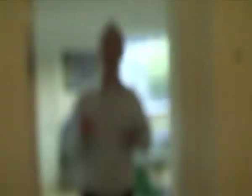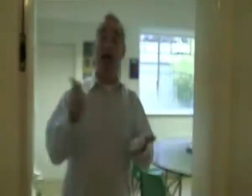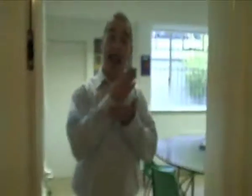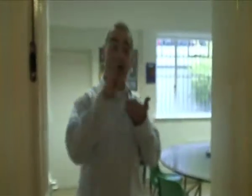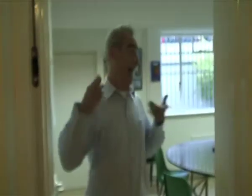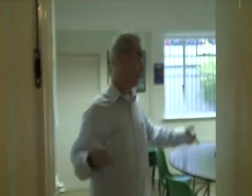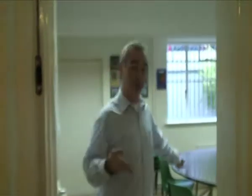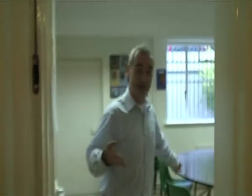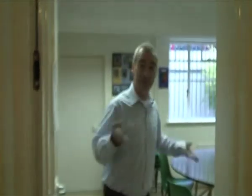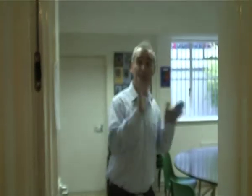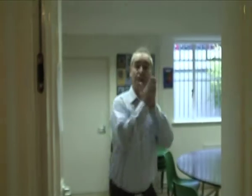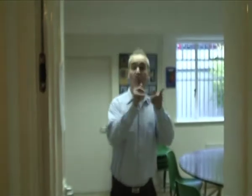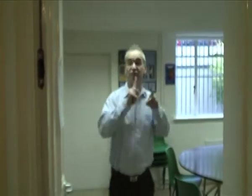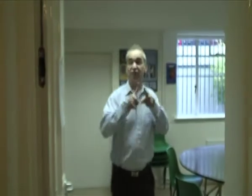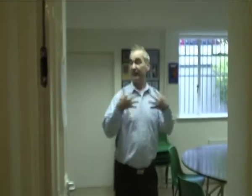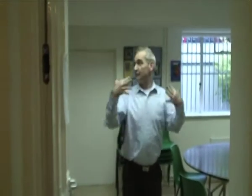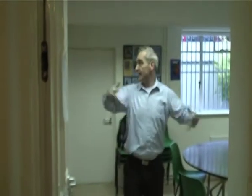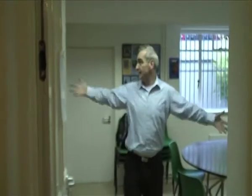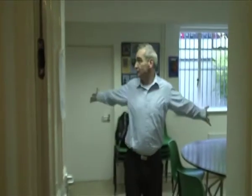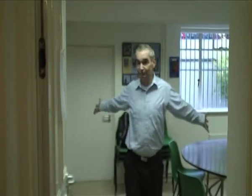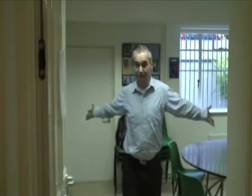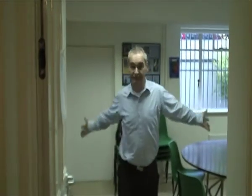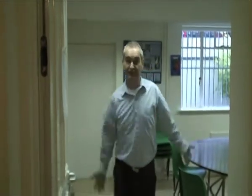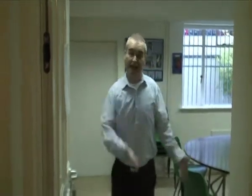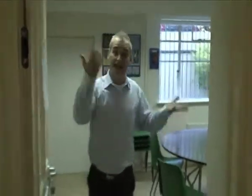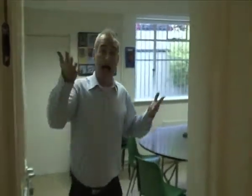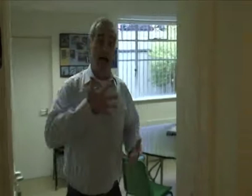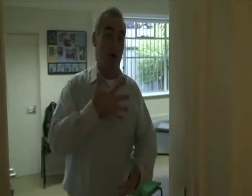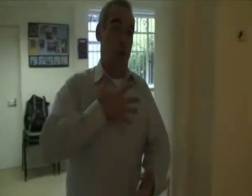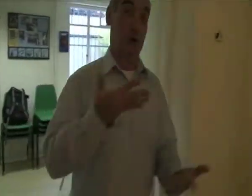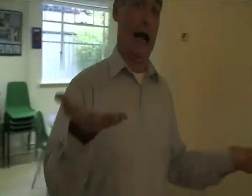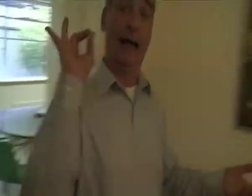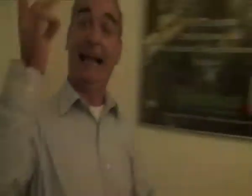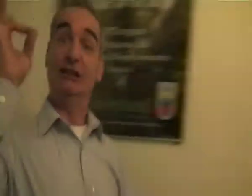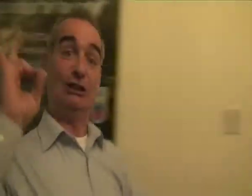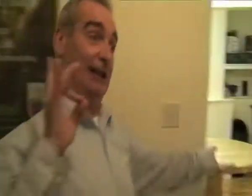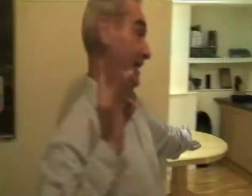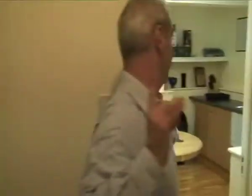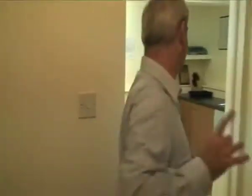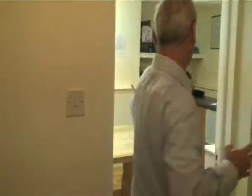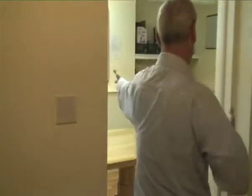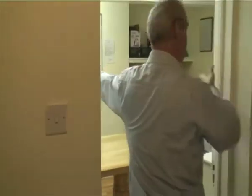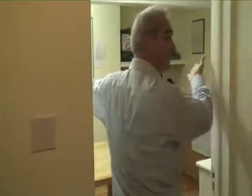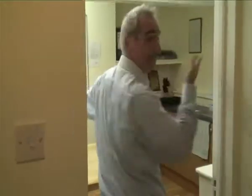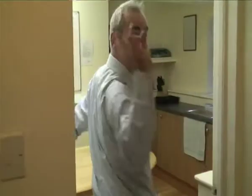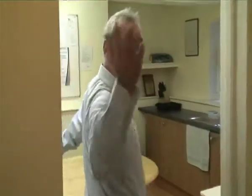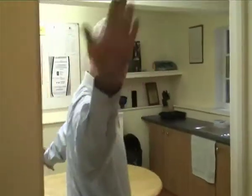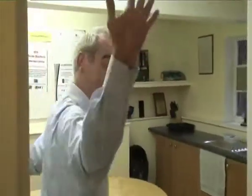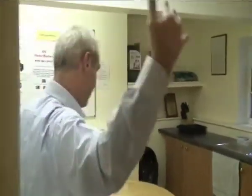We're in the library now, where we hold lots and lots of different kinds of information. Now I need a break. This is the kitchen. Come on